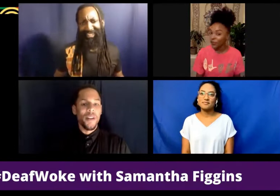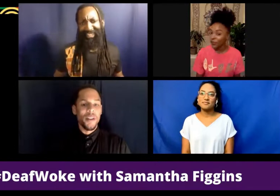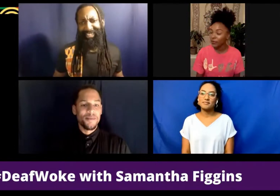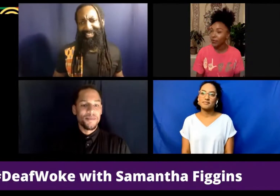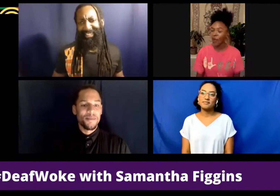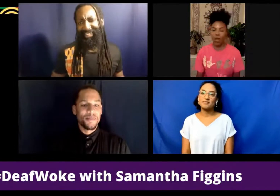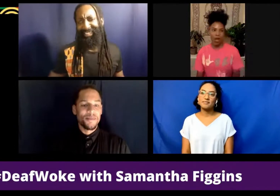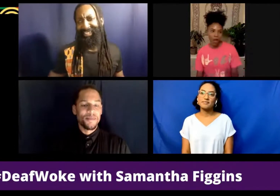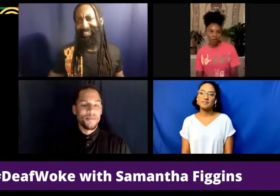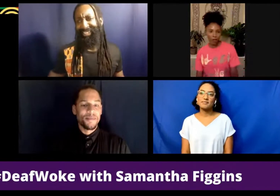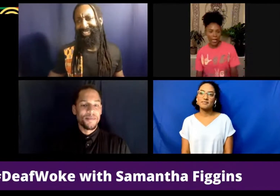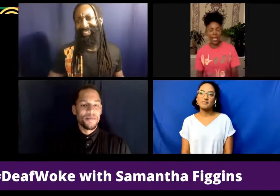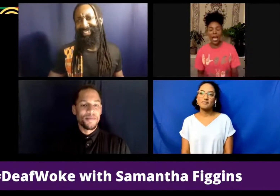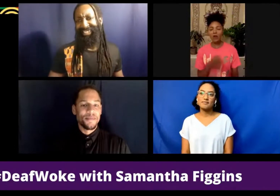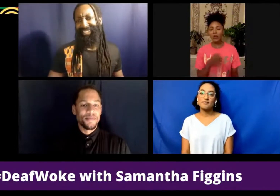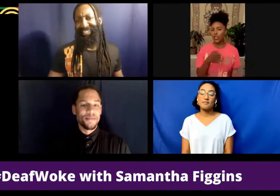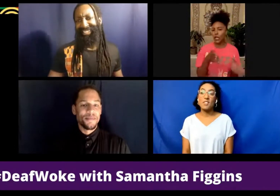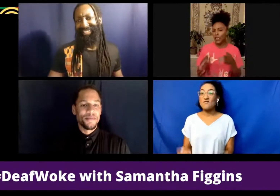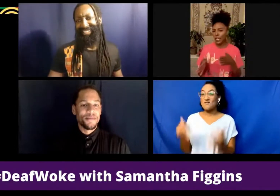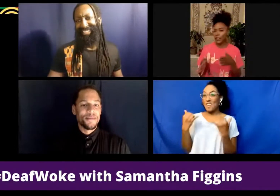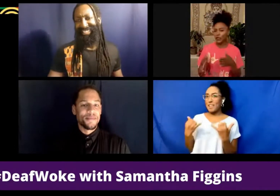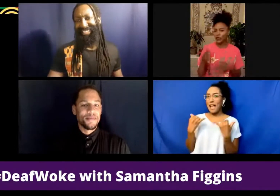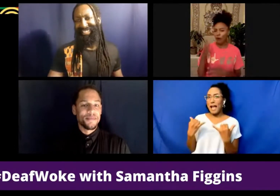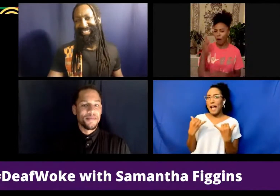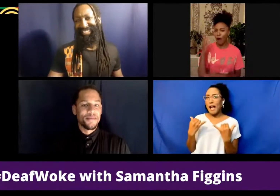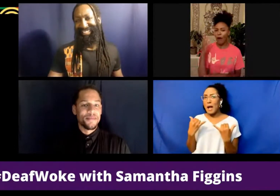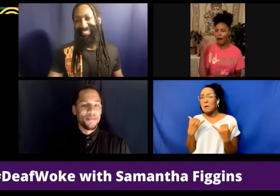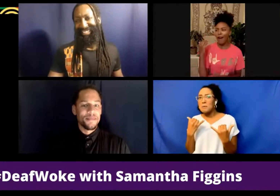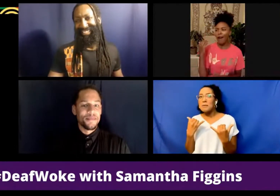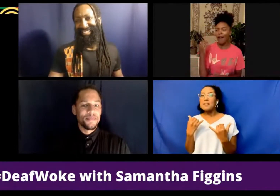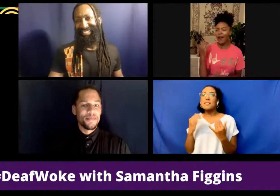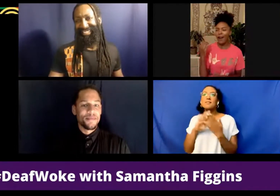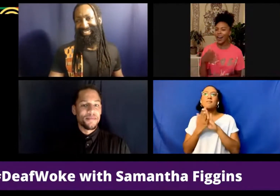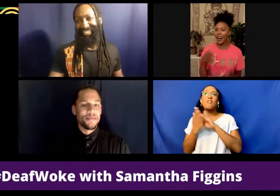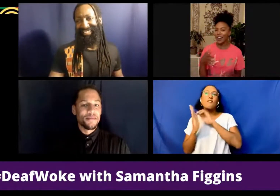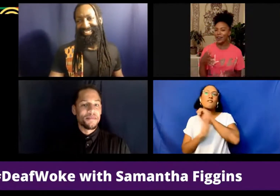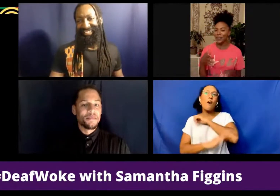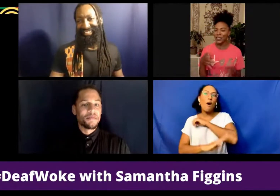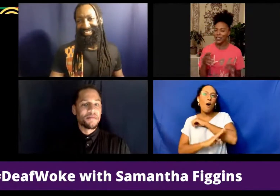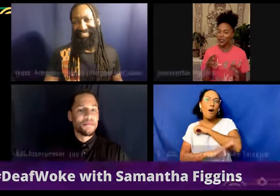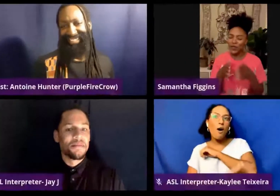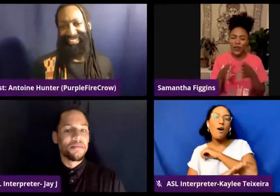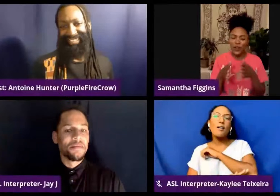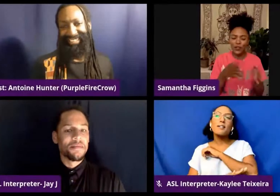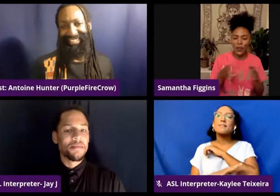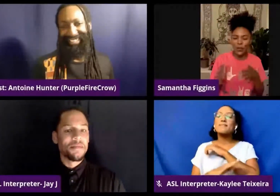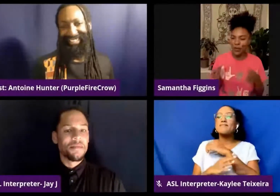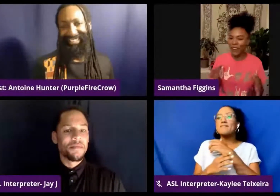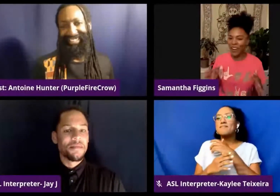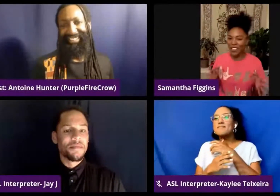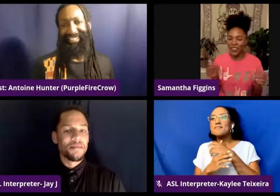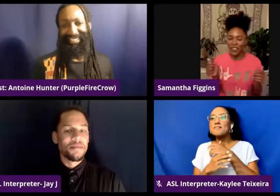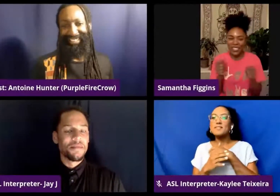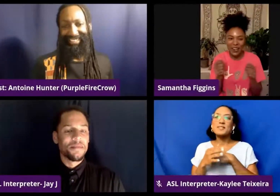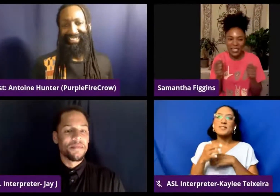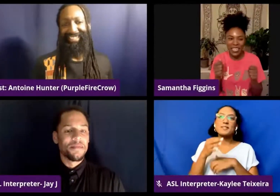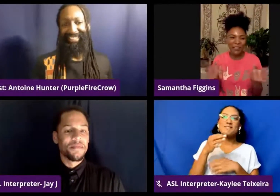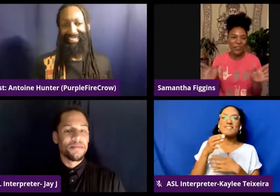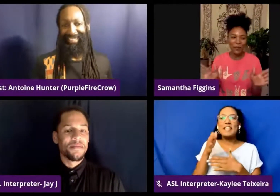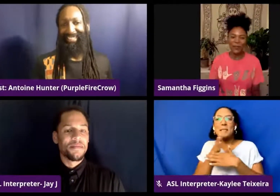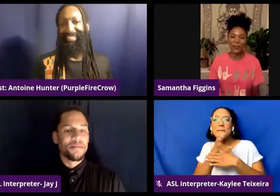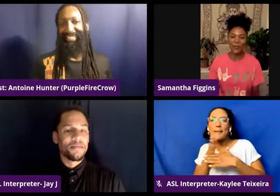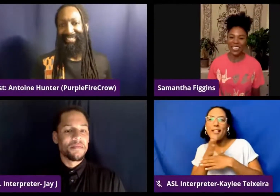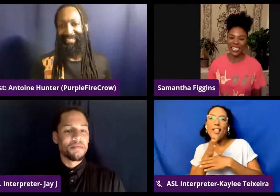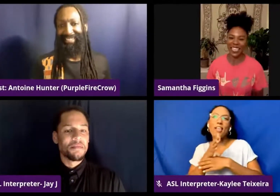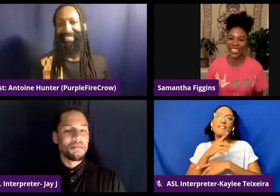How's the weather there? Right now, it's turning into fall. It's on the verge of summer and fall, so it's starting